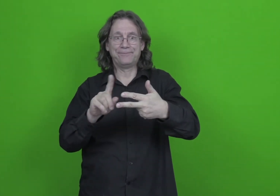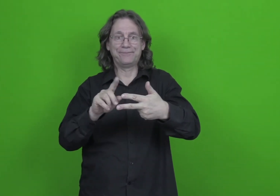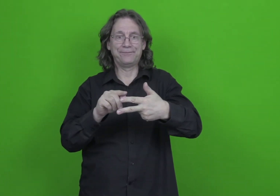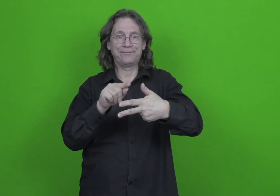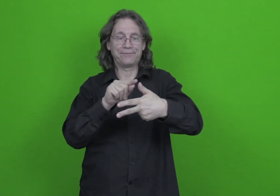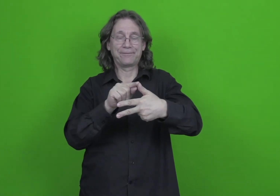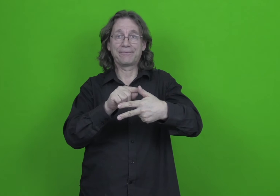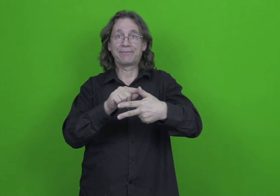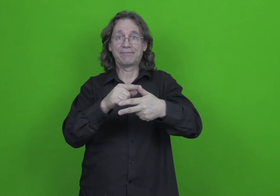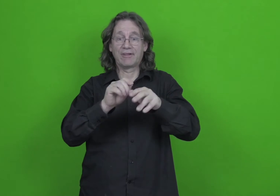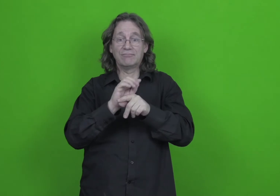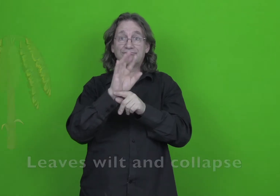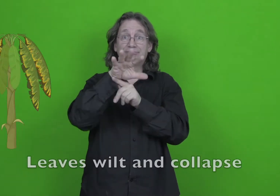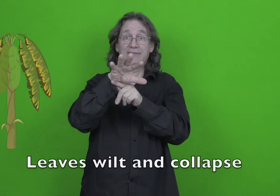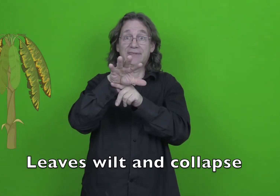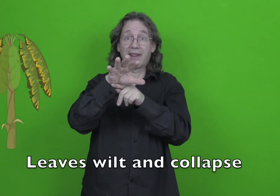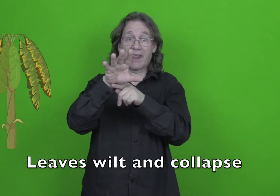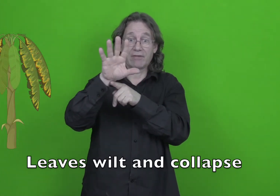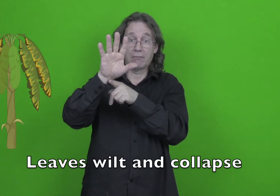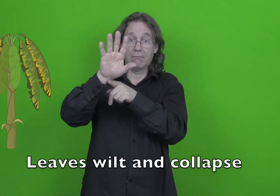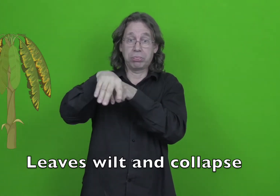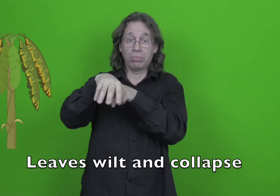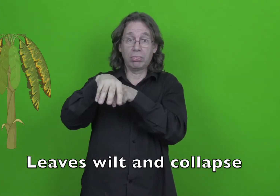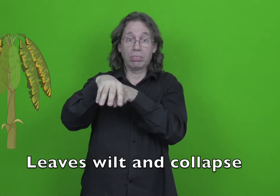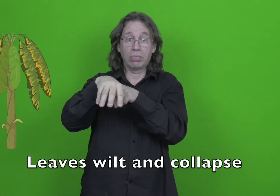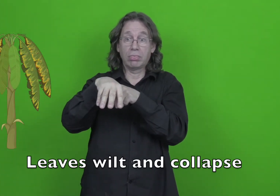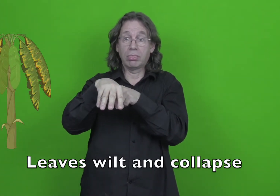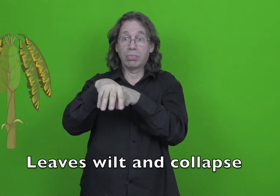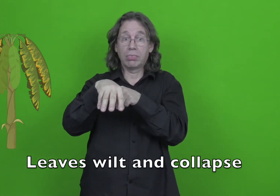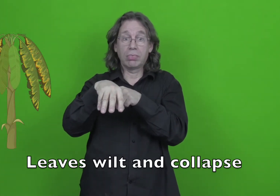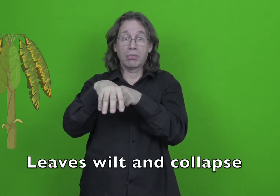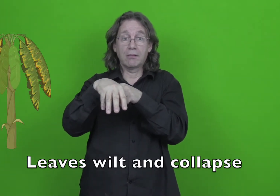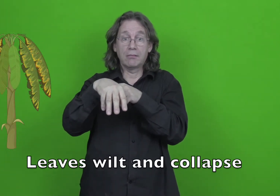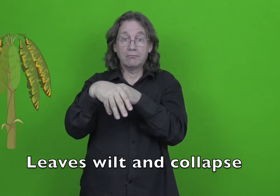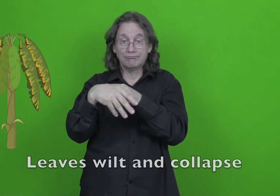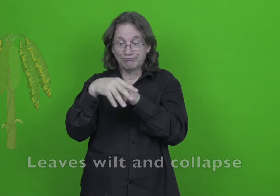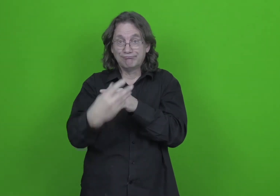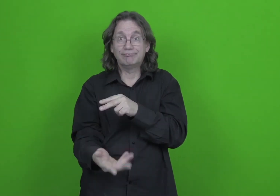The first is that the leaves wilt and drop off.